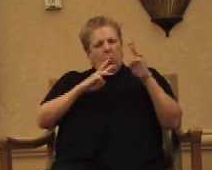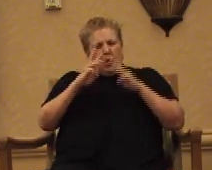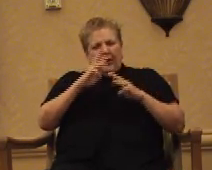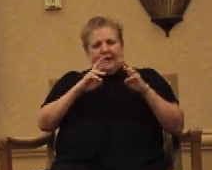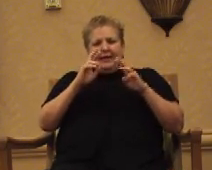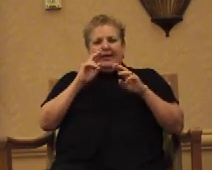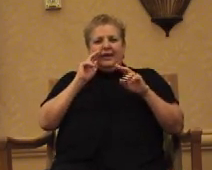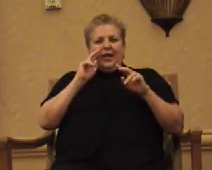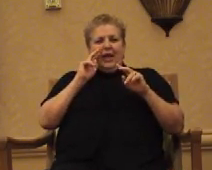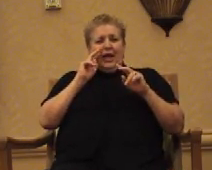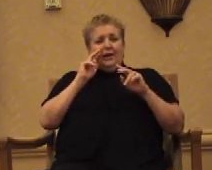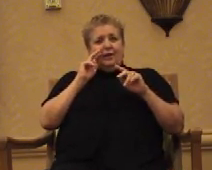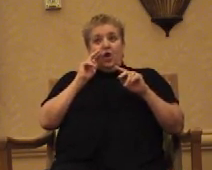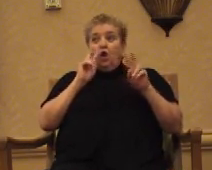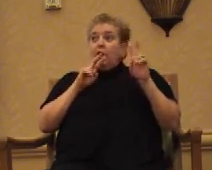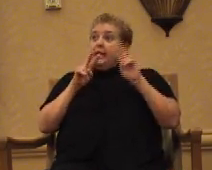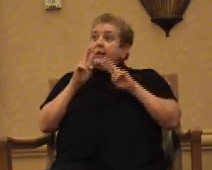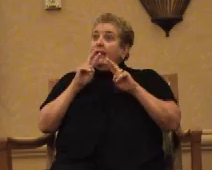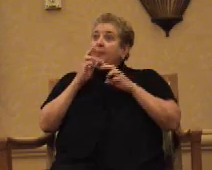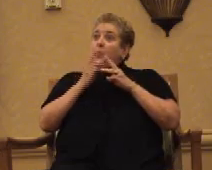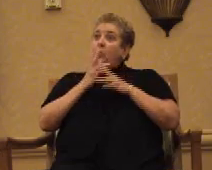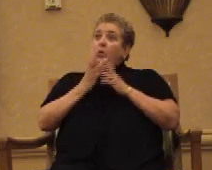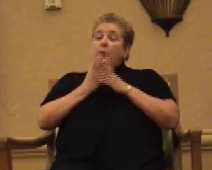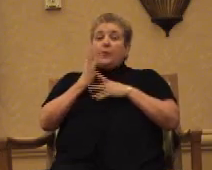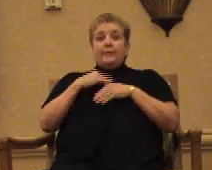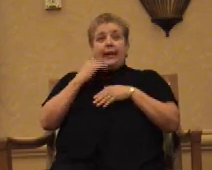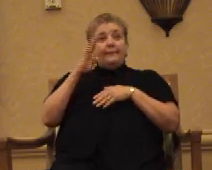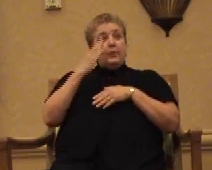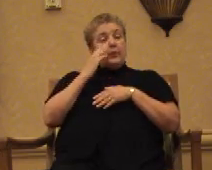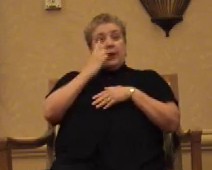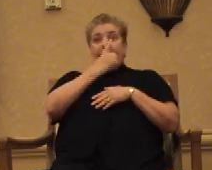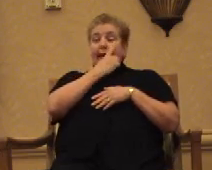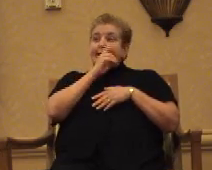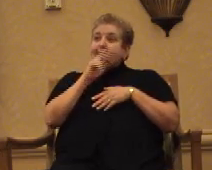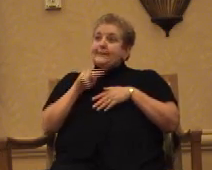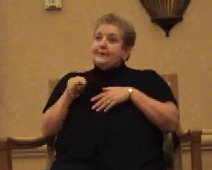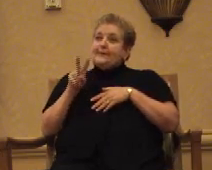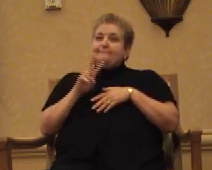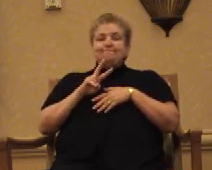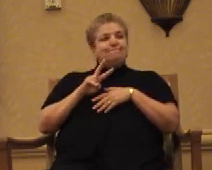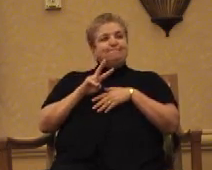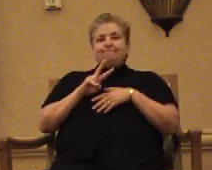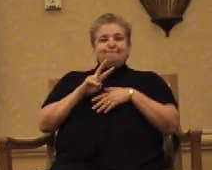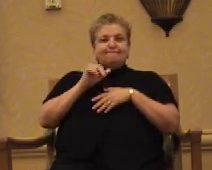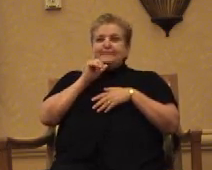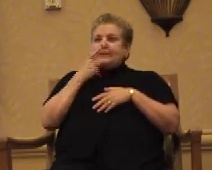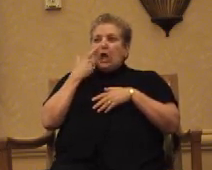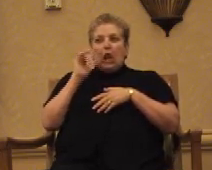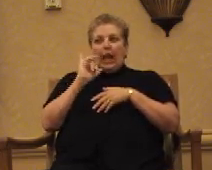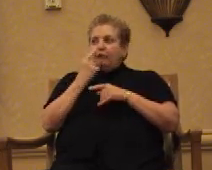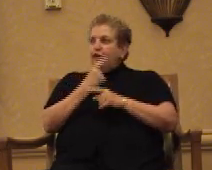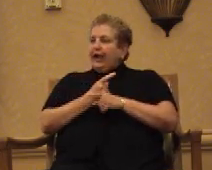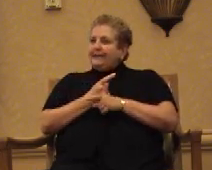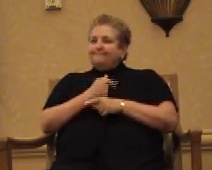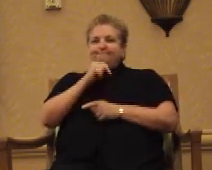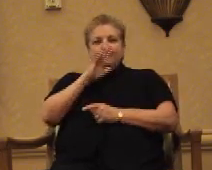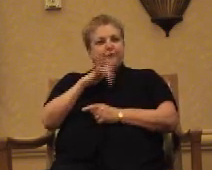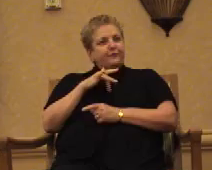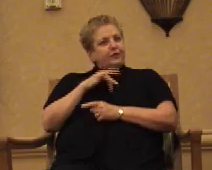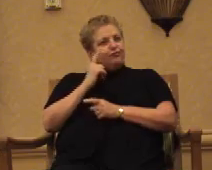little blue eyes and going, this doesn't look right. This doesn't feel right. Everyone seems like it